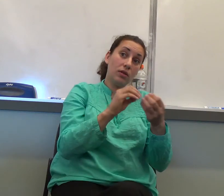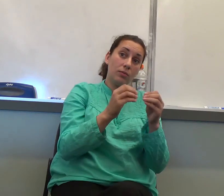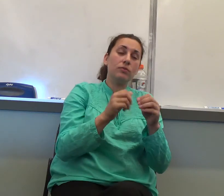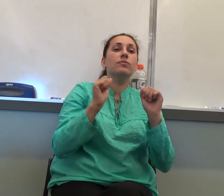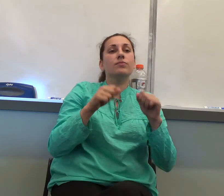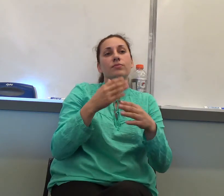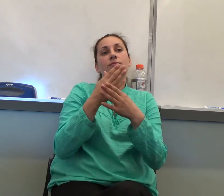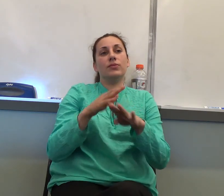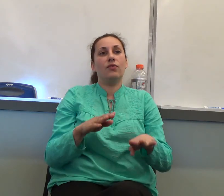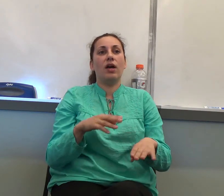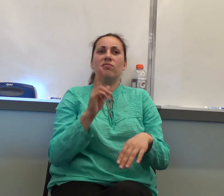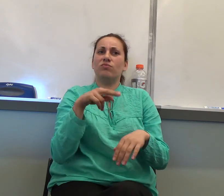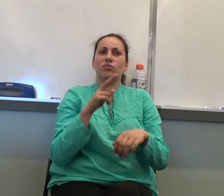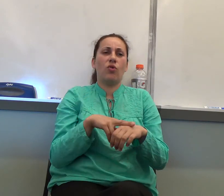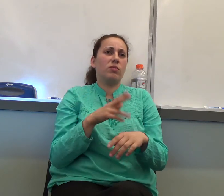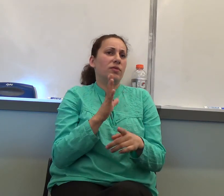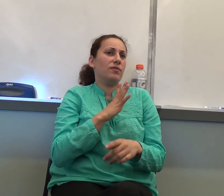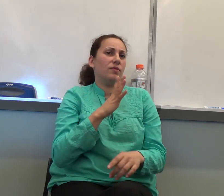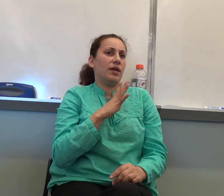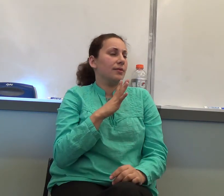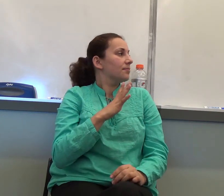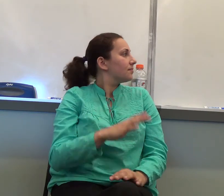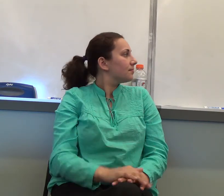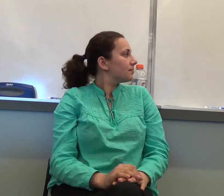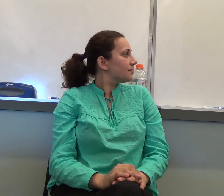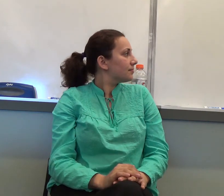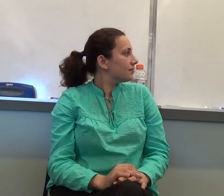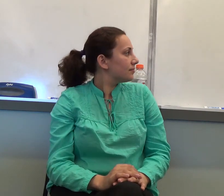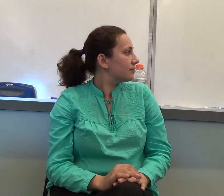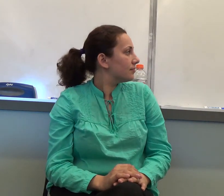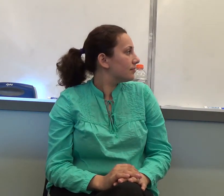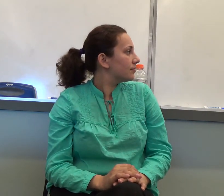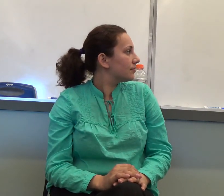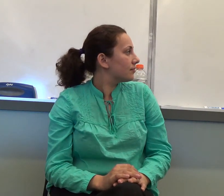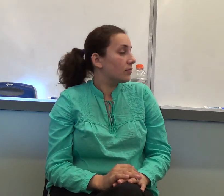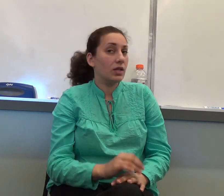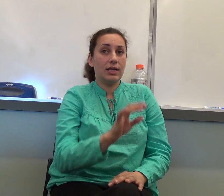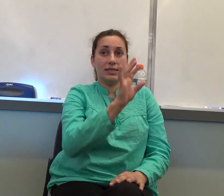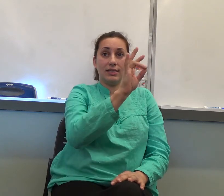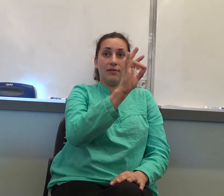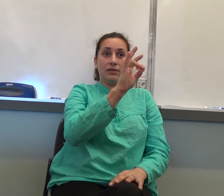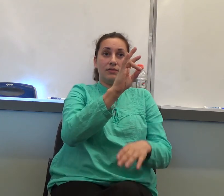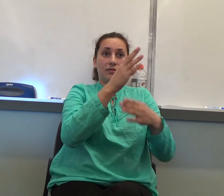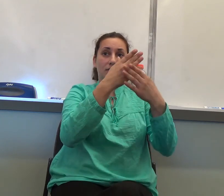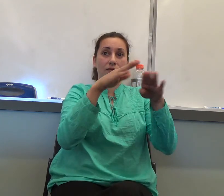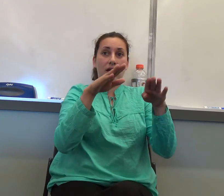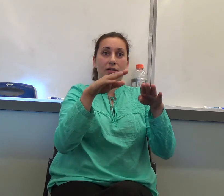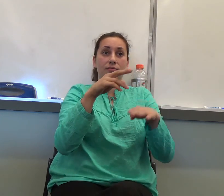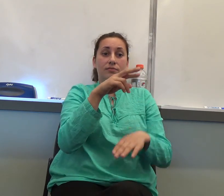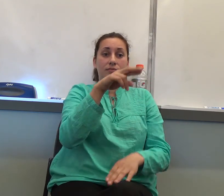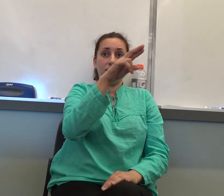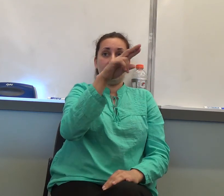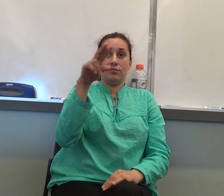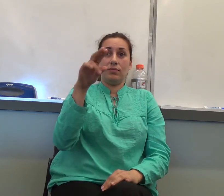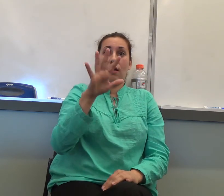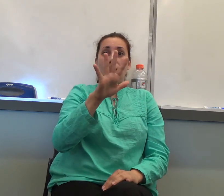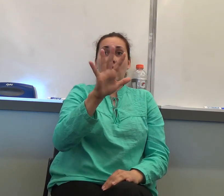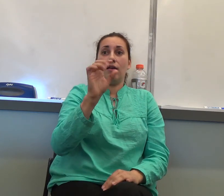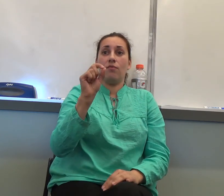divide normally. So here we go, 7 into 5.6. And now take that new decimal point